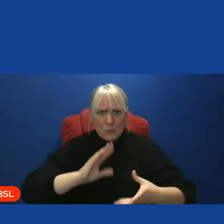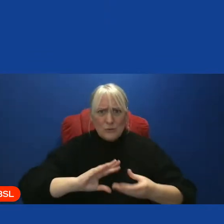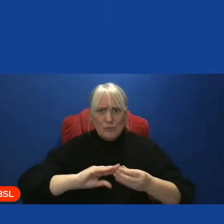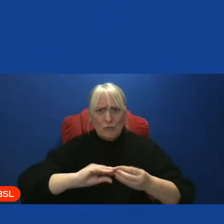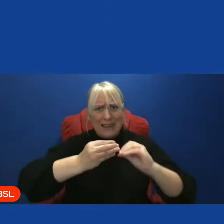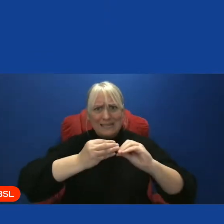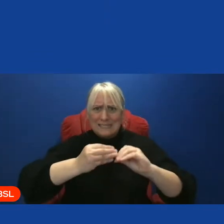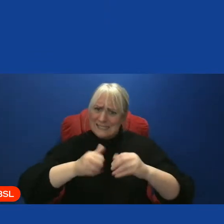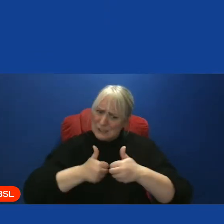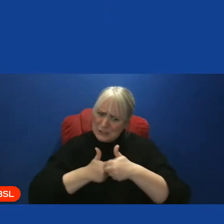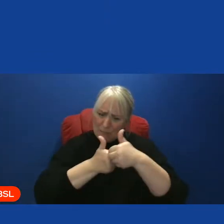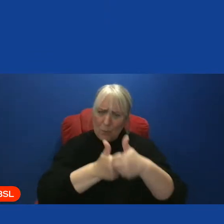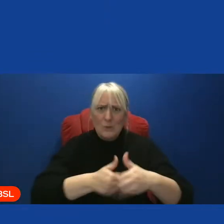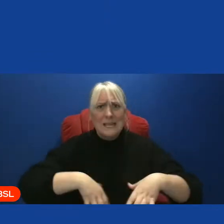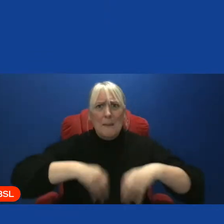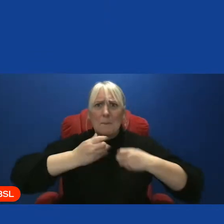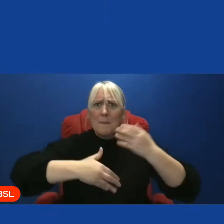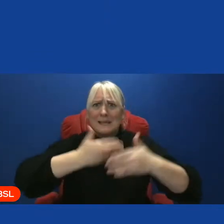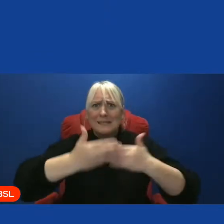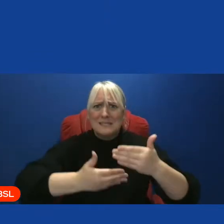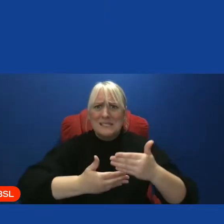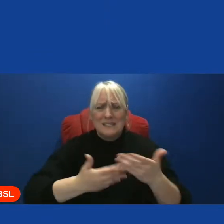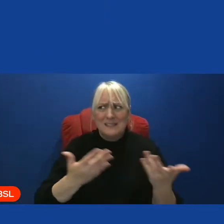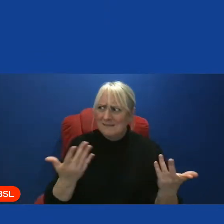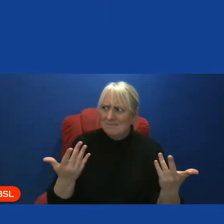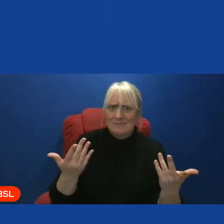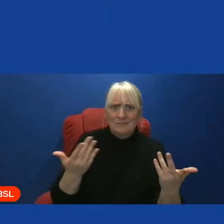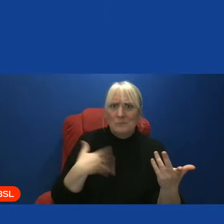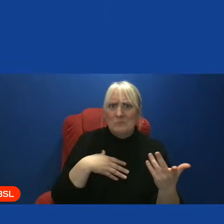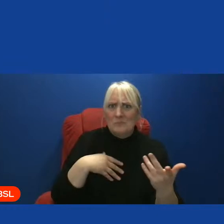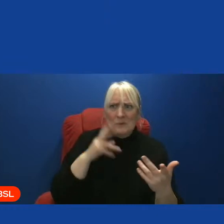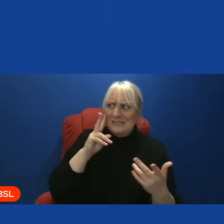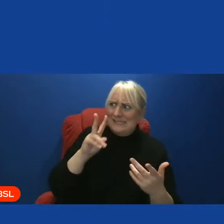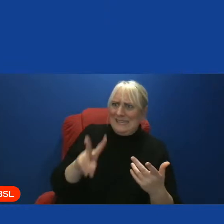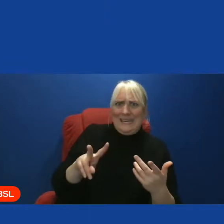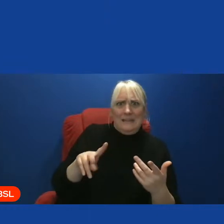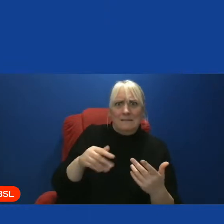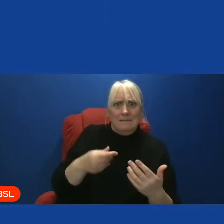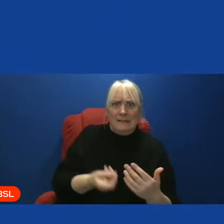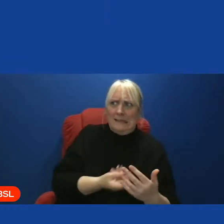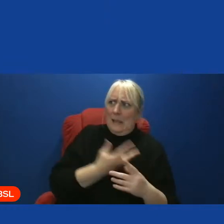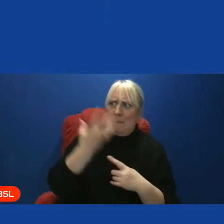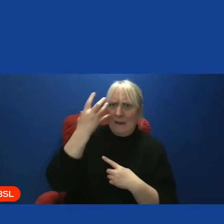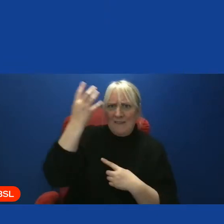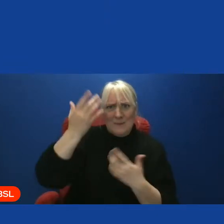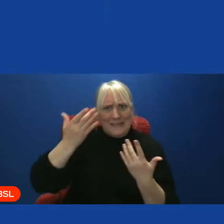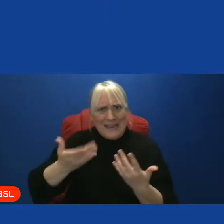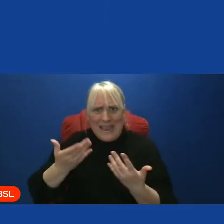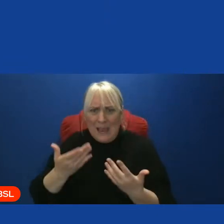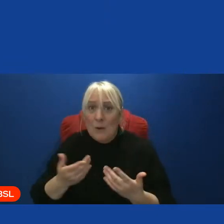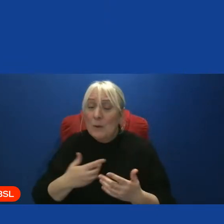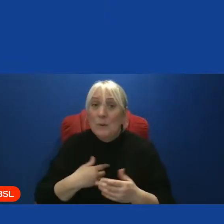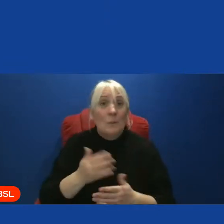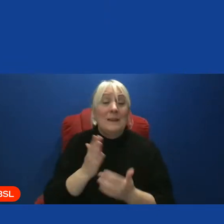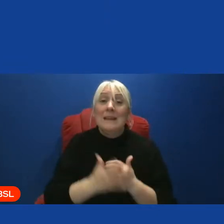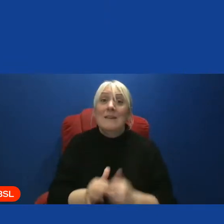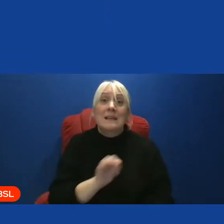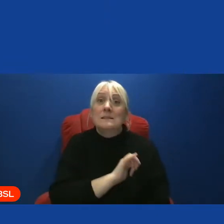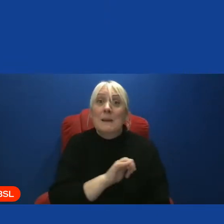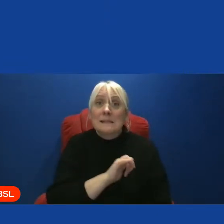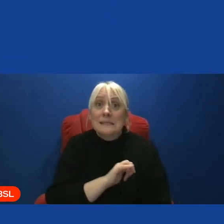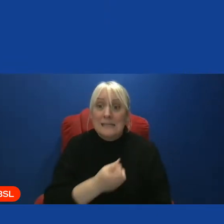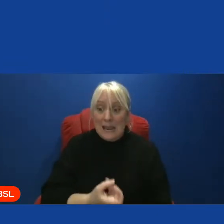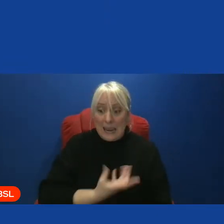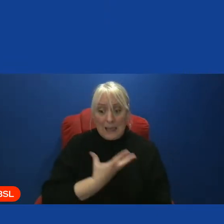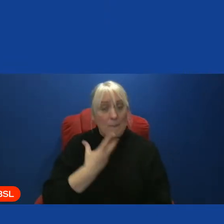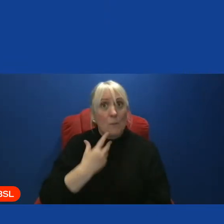to implement, and that is not what we are seeing here. I don't think any of us thought that the Labour Party were going to come over the hill and